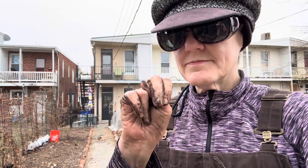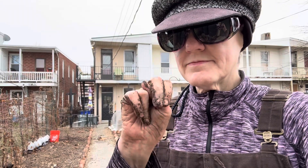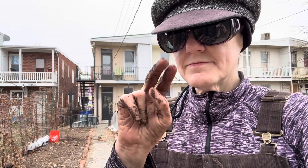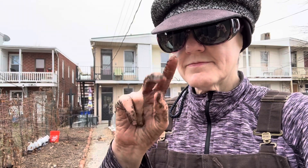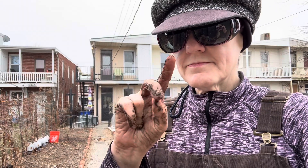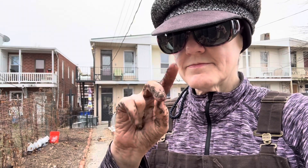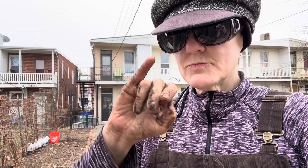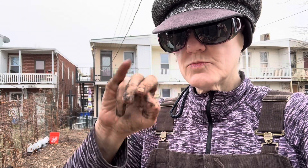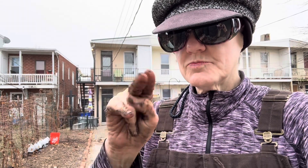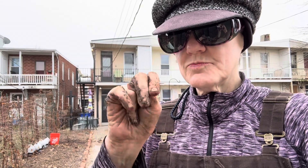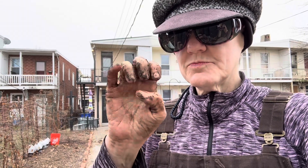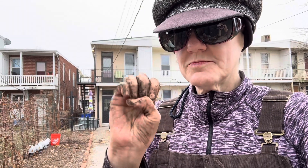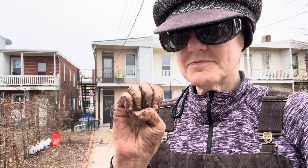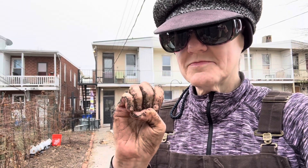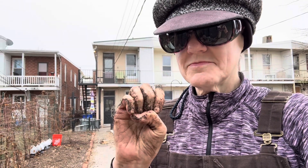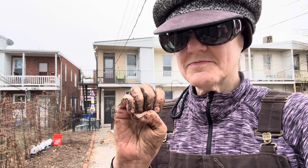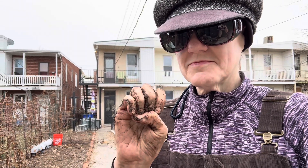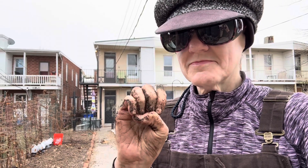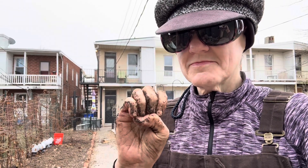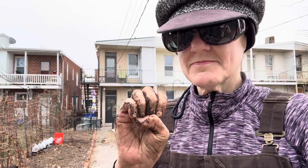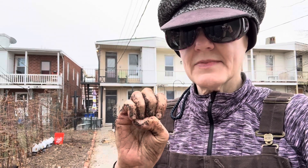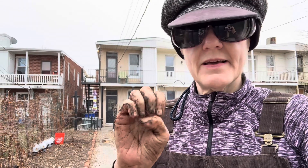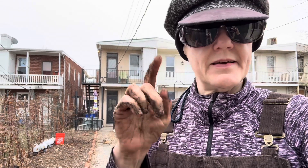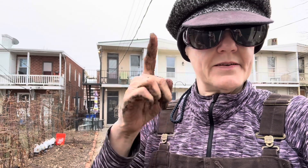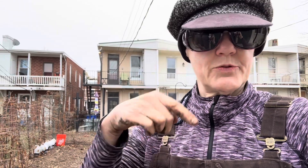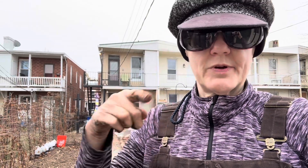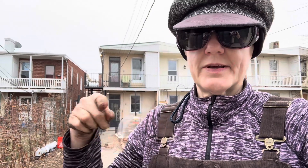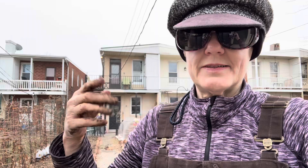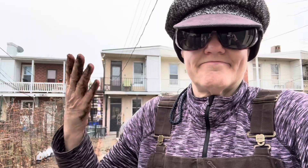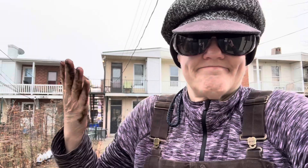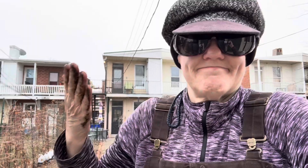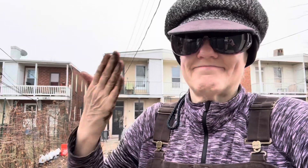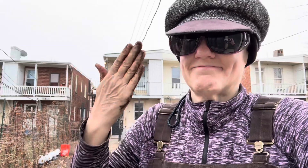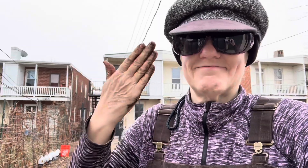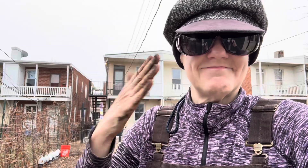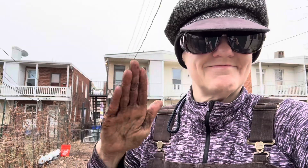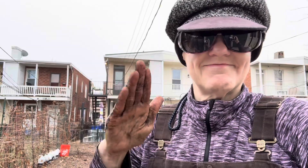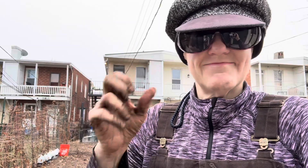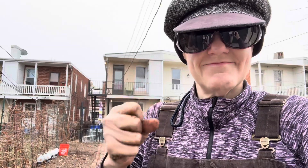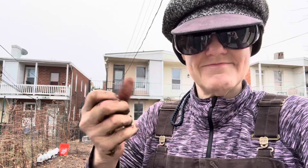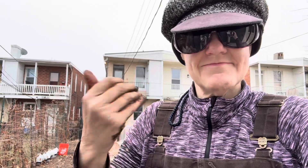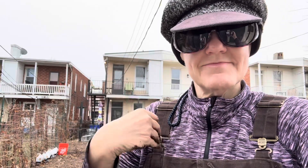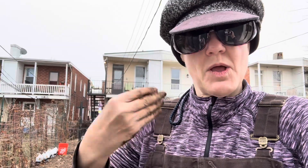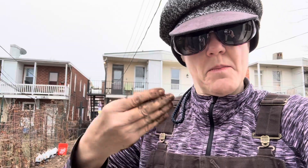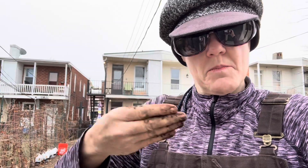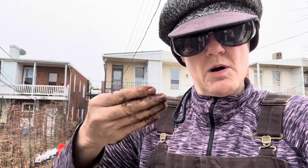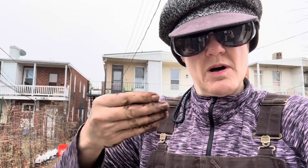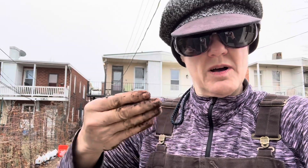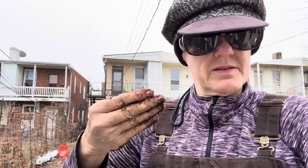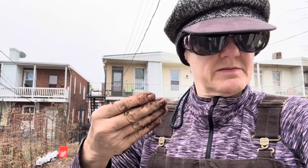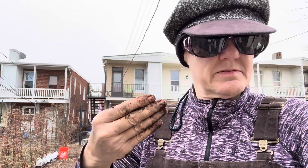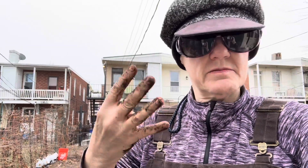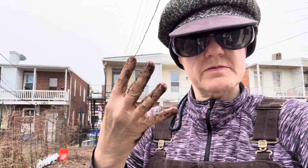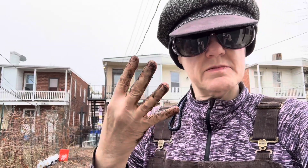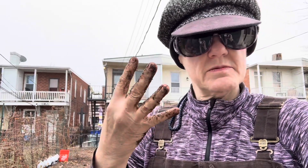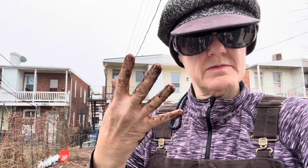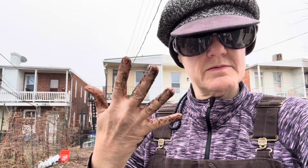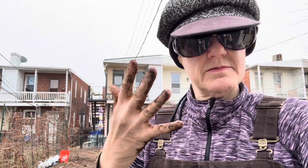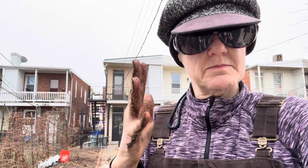This bush is going to fruit at the end of June. Now, the exact variety, I'm not sure. I bought